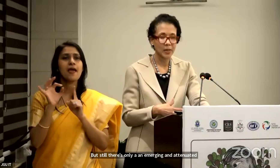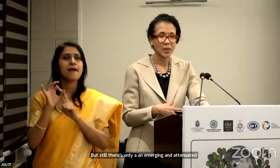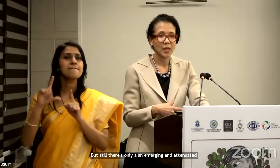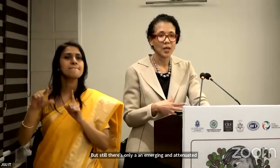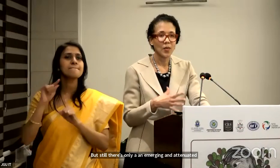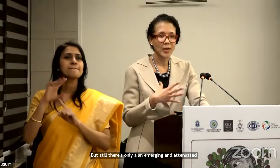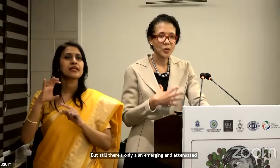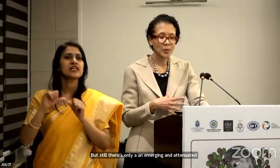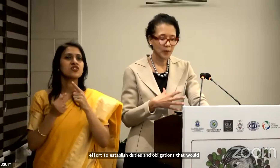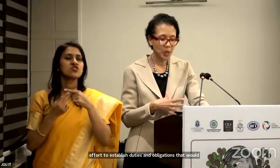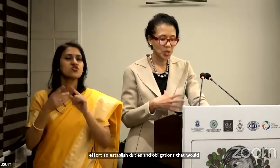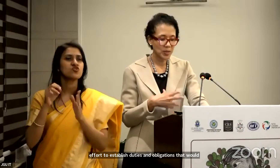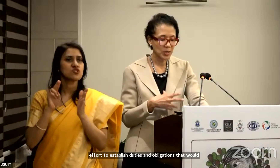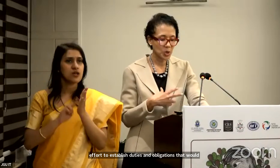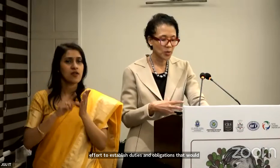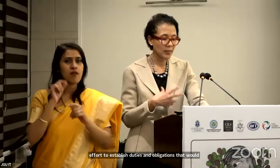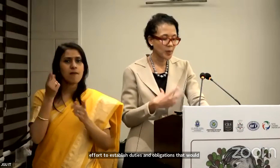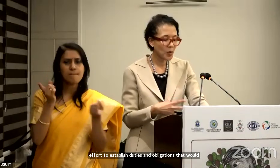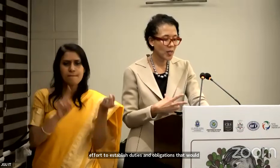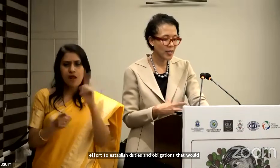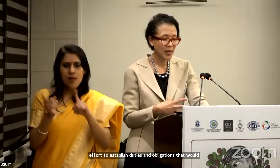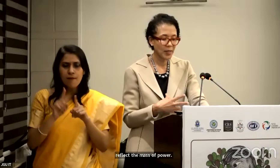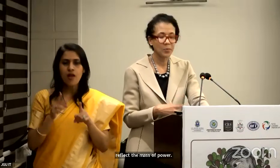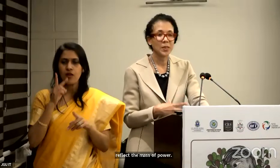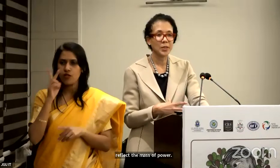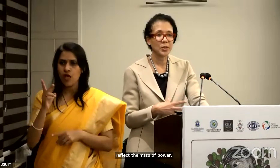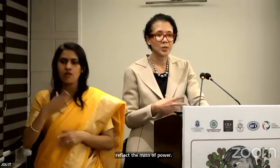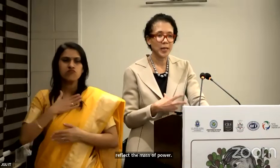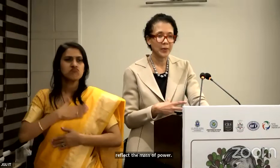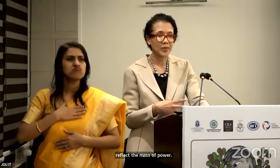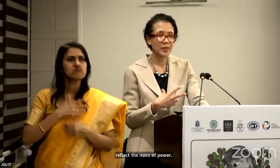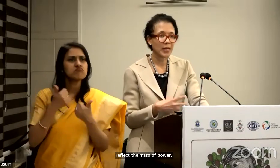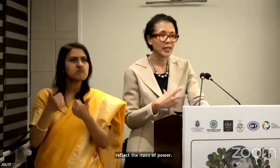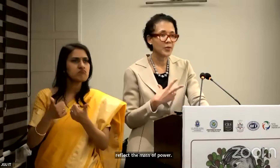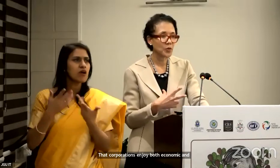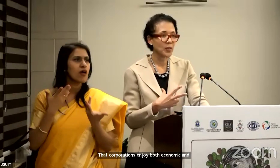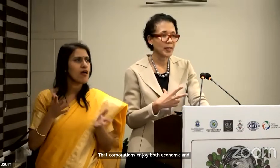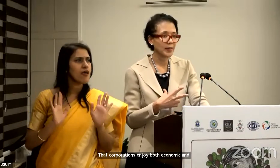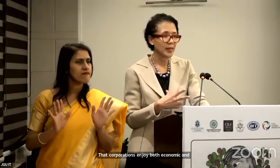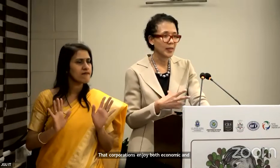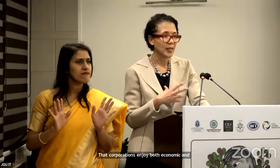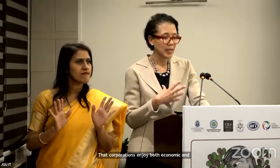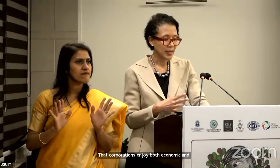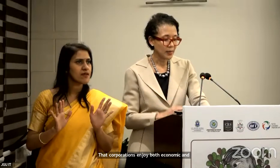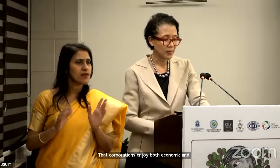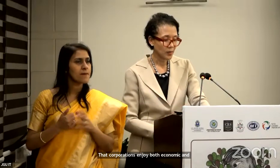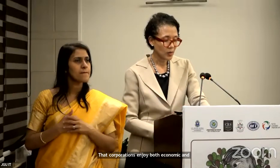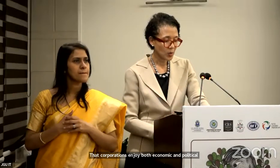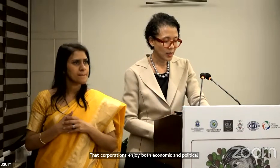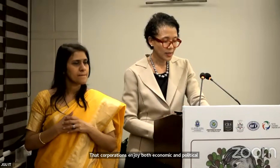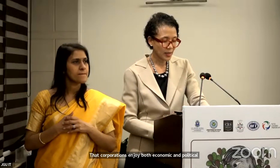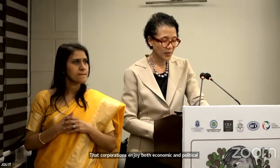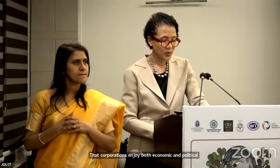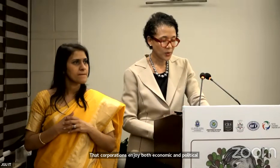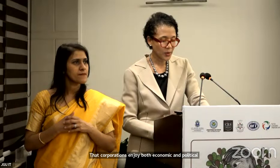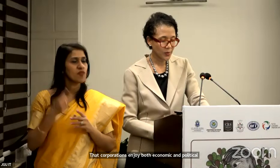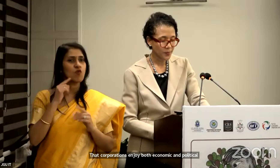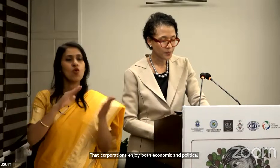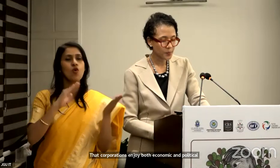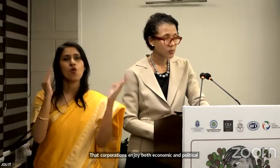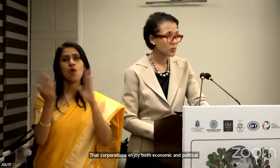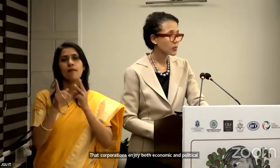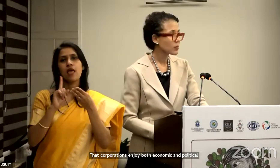power that corporations enjoy, both economic and political power that they enjoy in the global economic